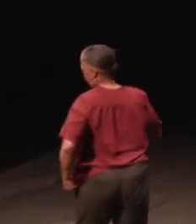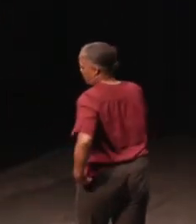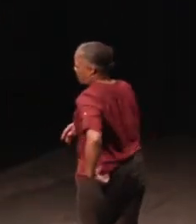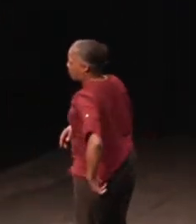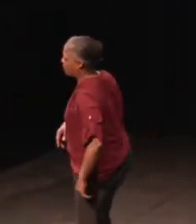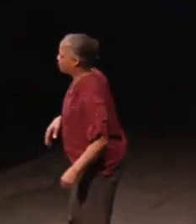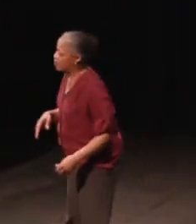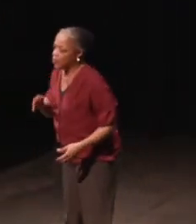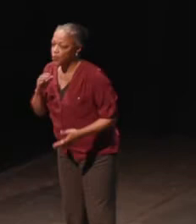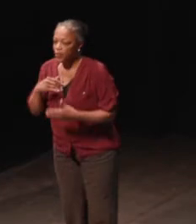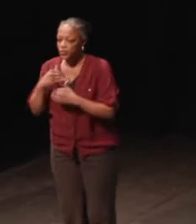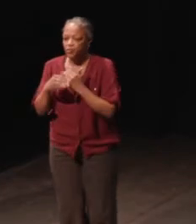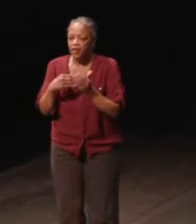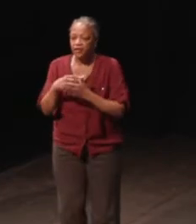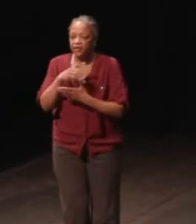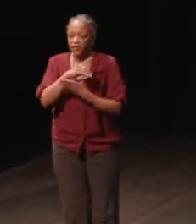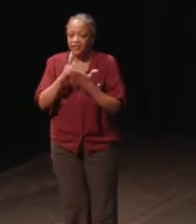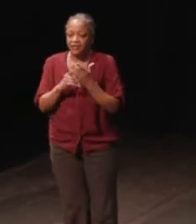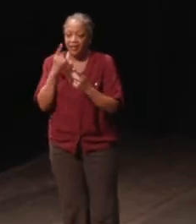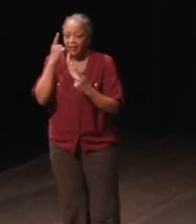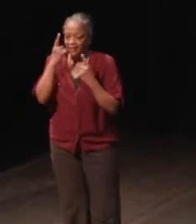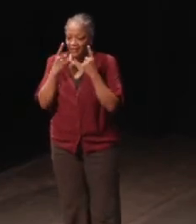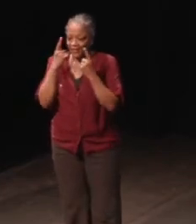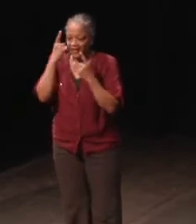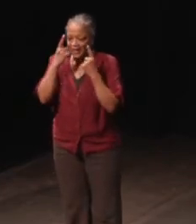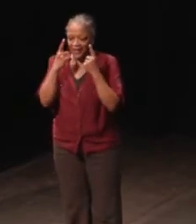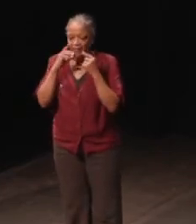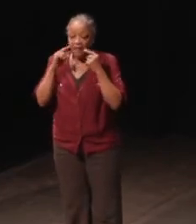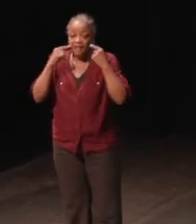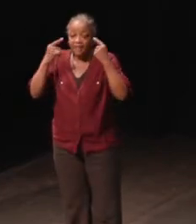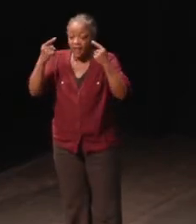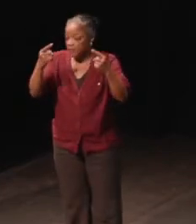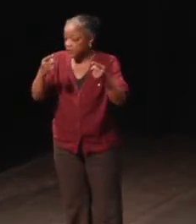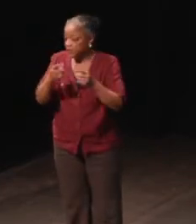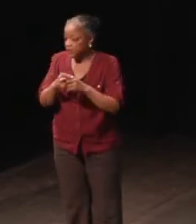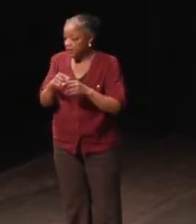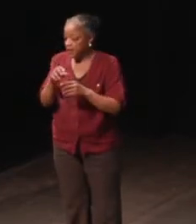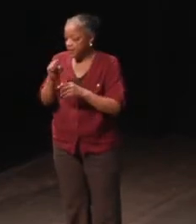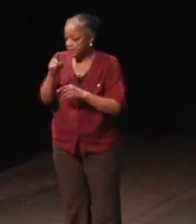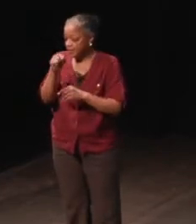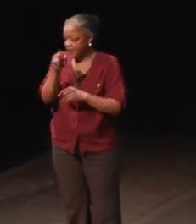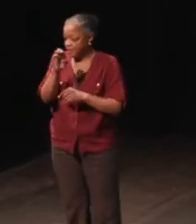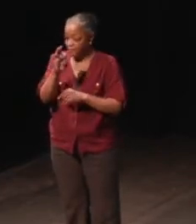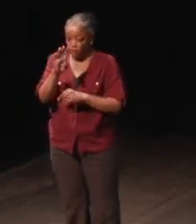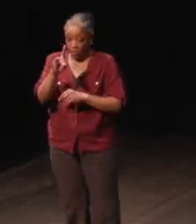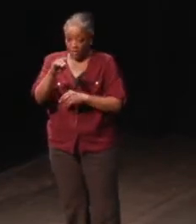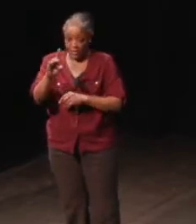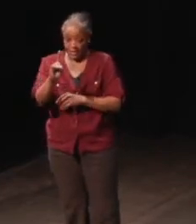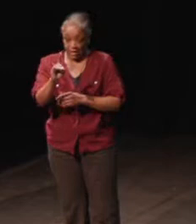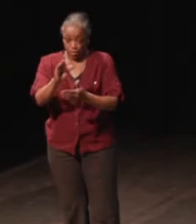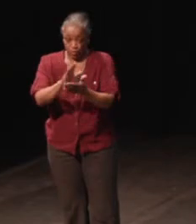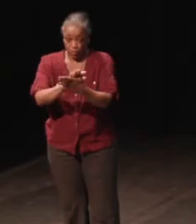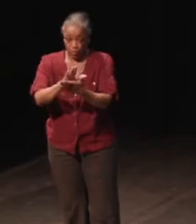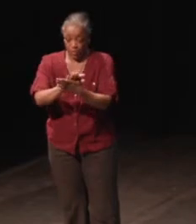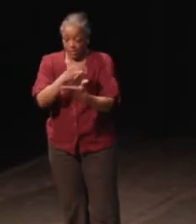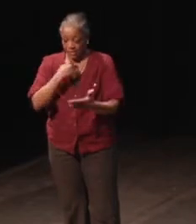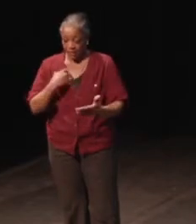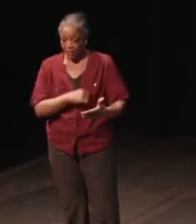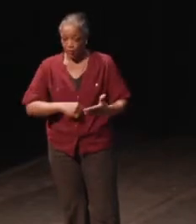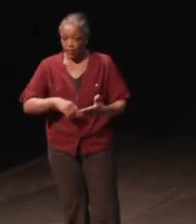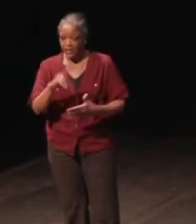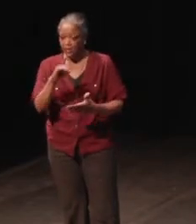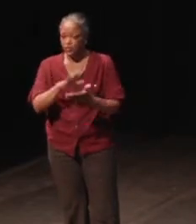thinking, which made famous by the Stanford D School, where the designers